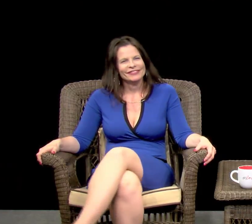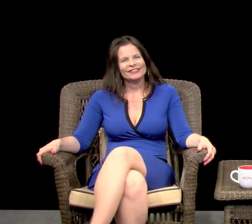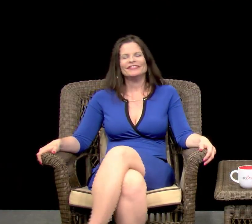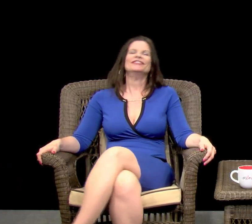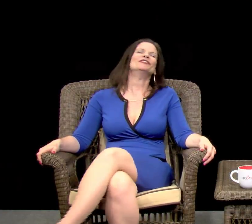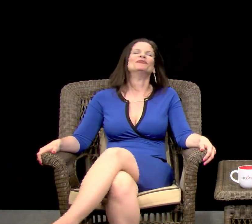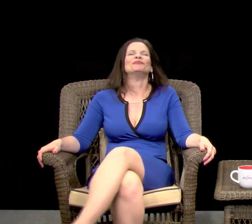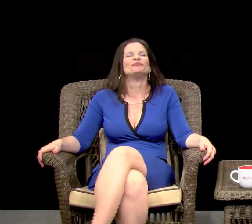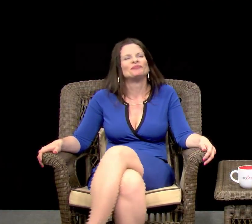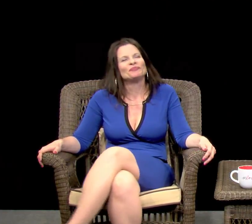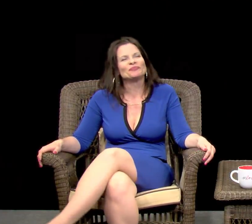today.